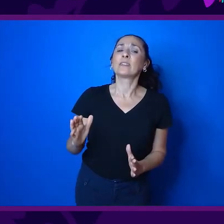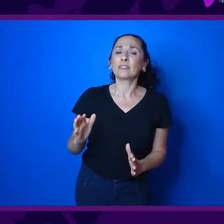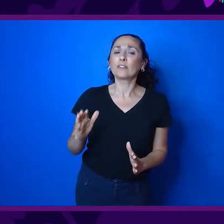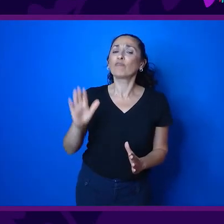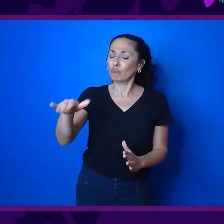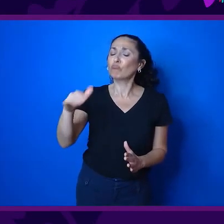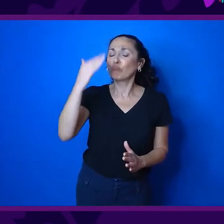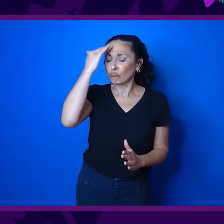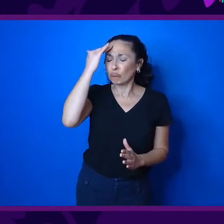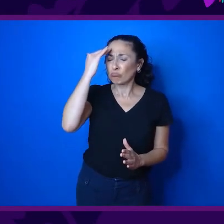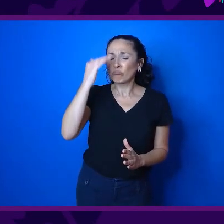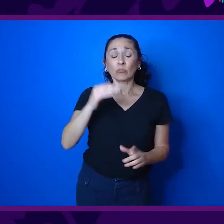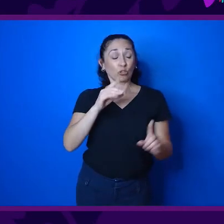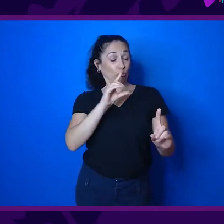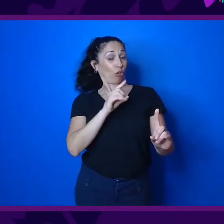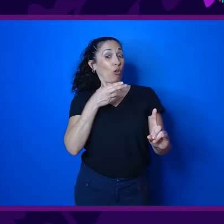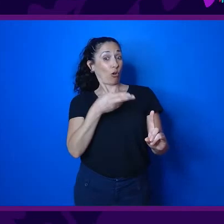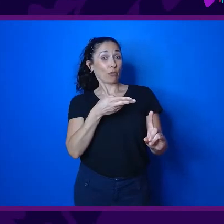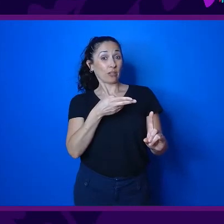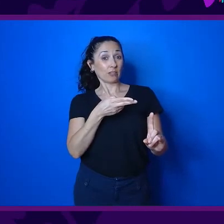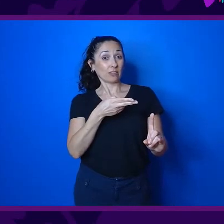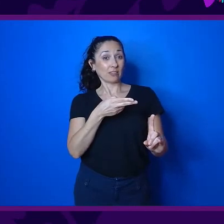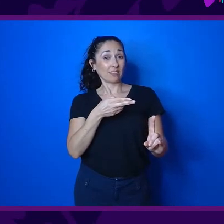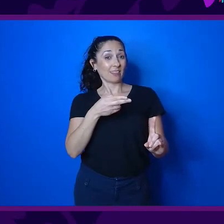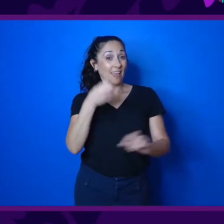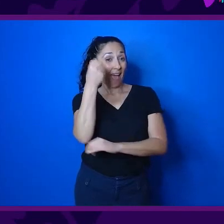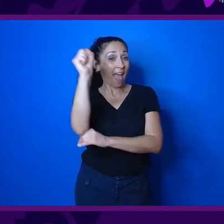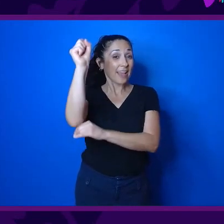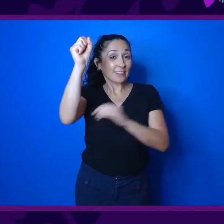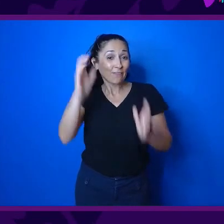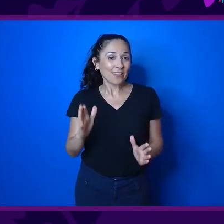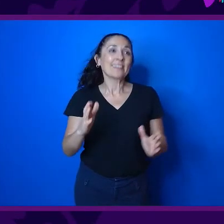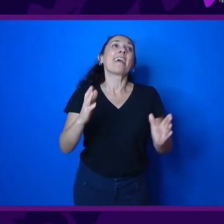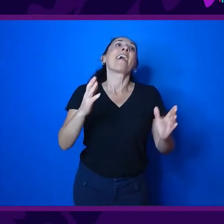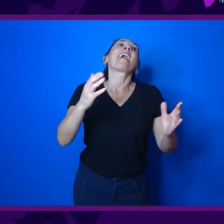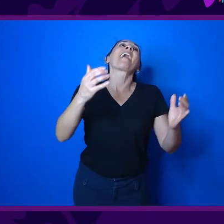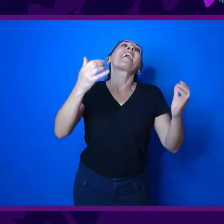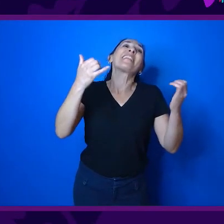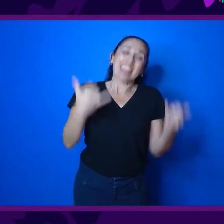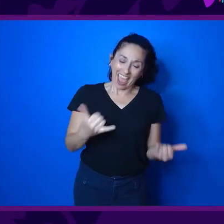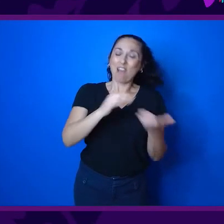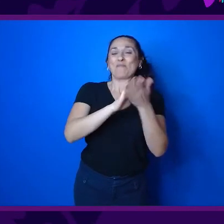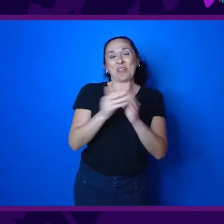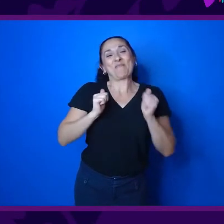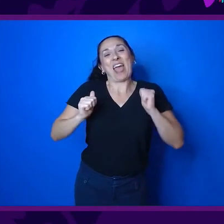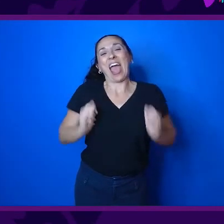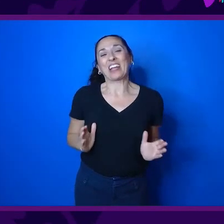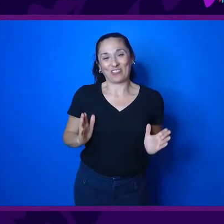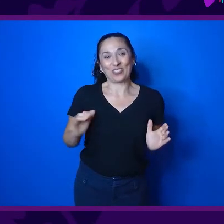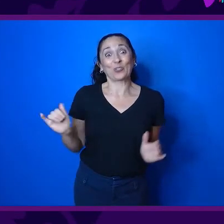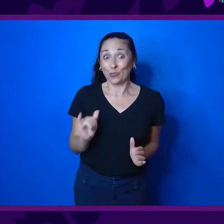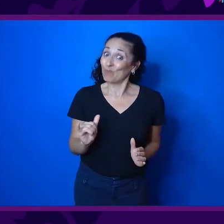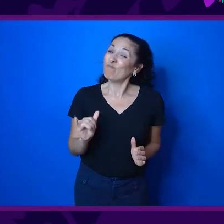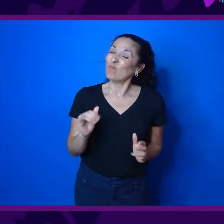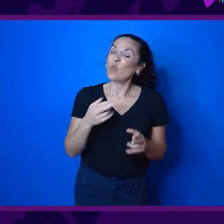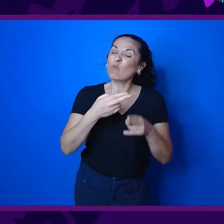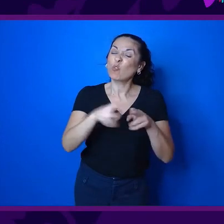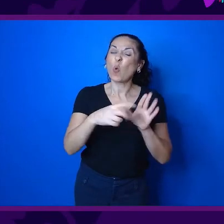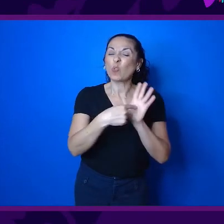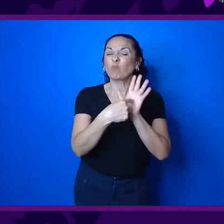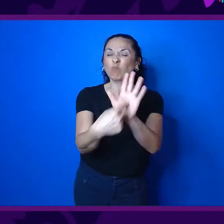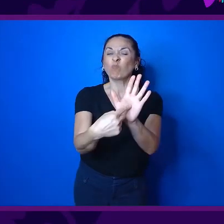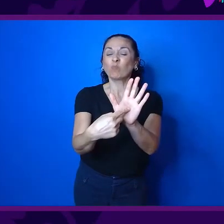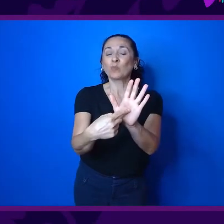that Dolores is an activist and now an actress. So I want to show you a quick clip that it's her